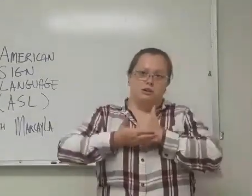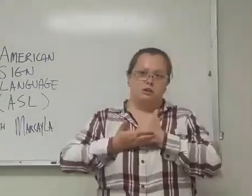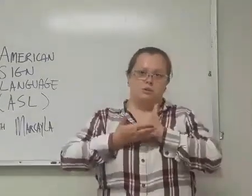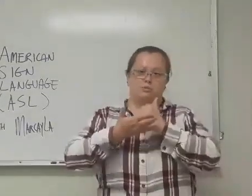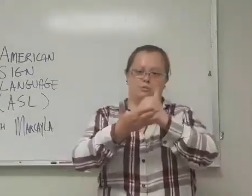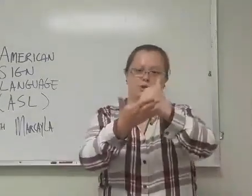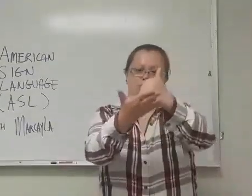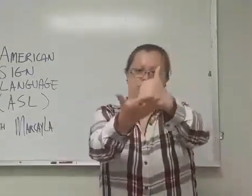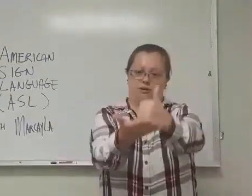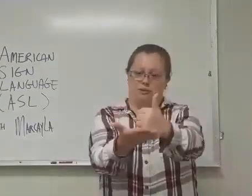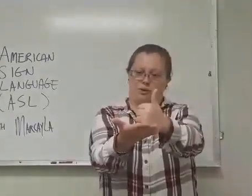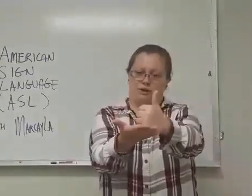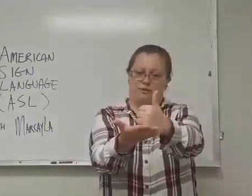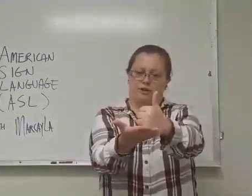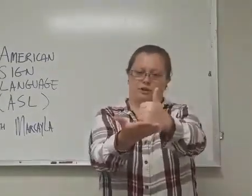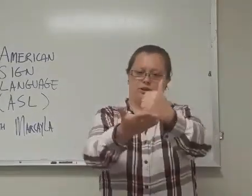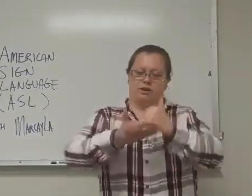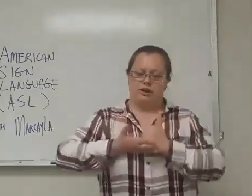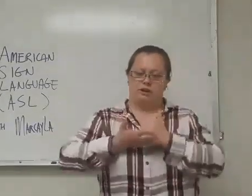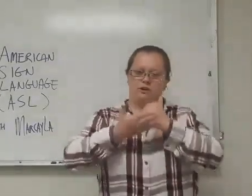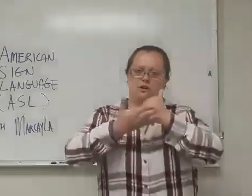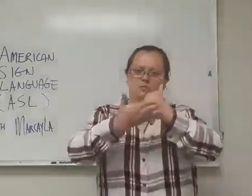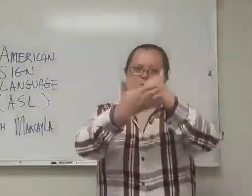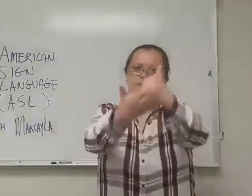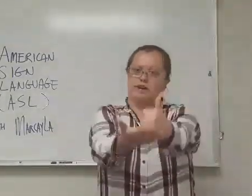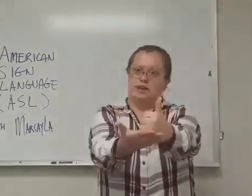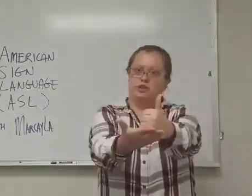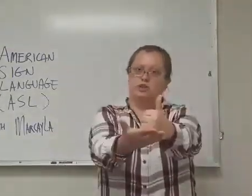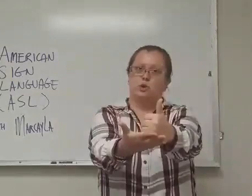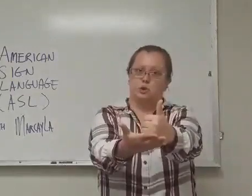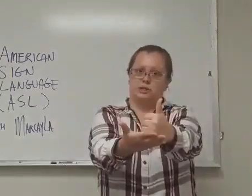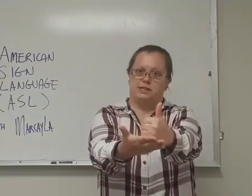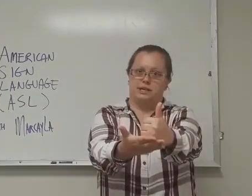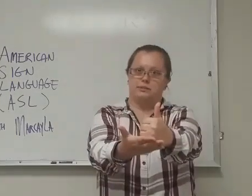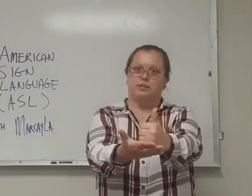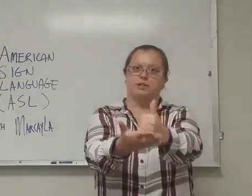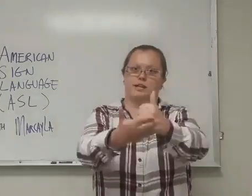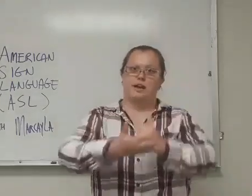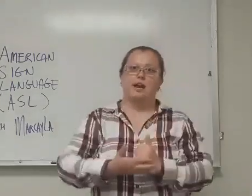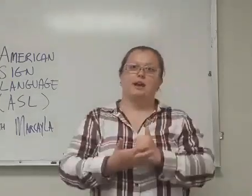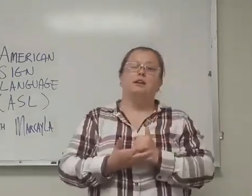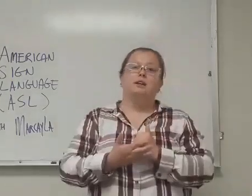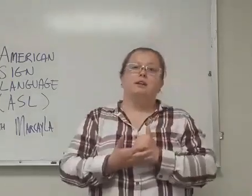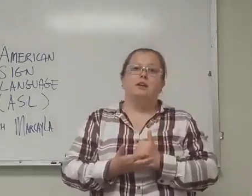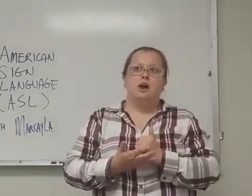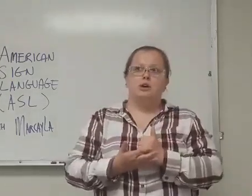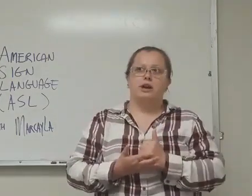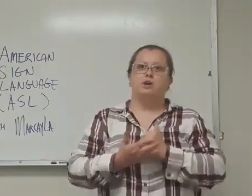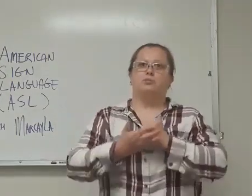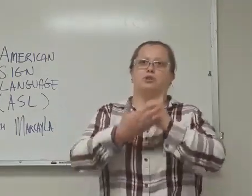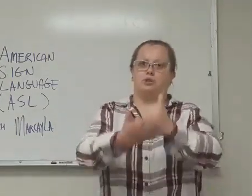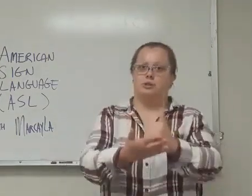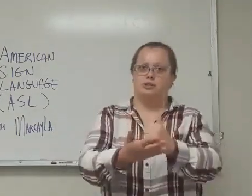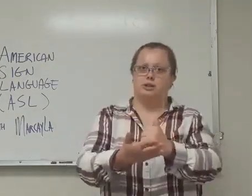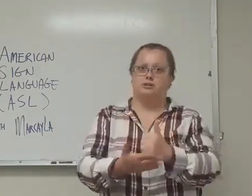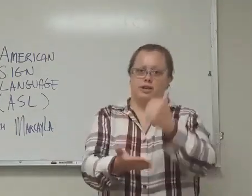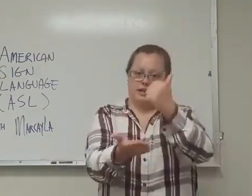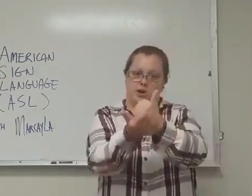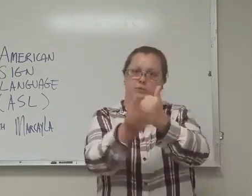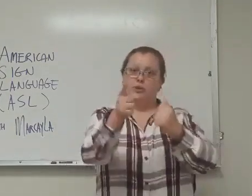You put your finger move your hands towards them to say, hey, how can I help you? Instead of saying help